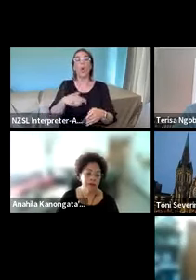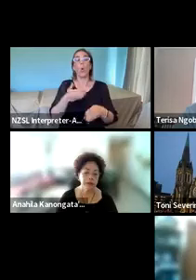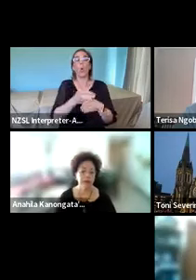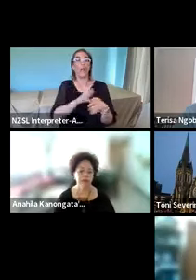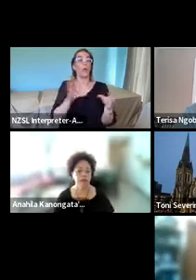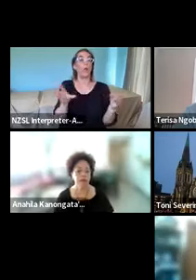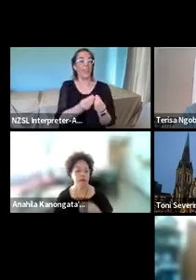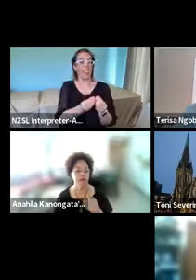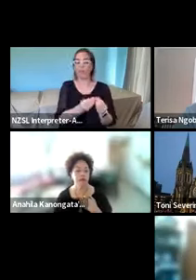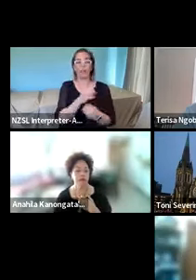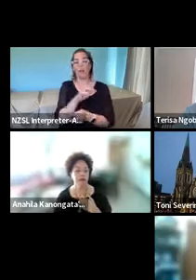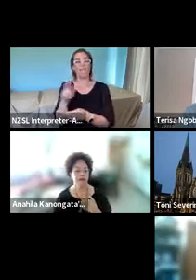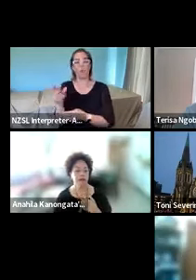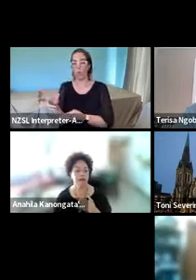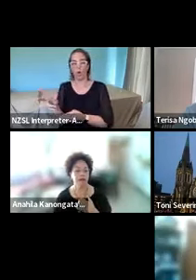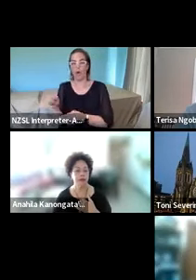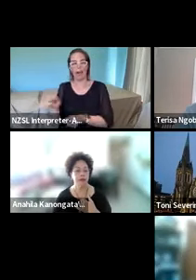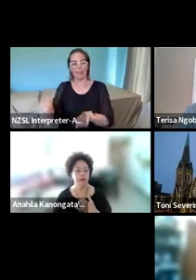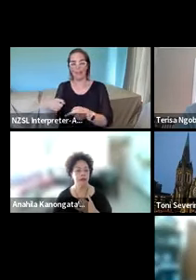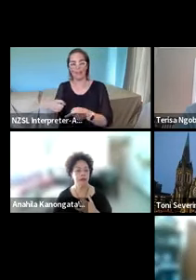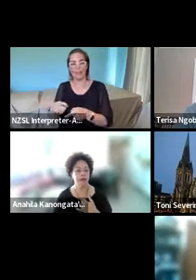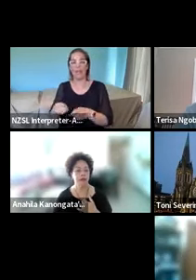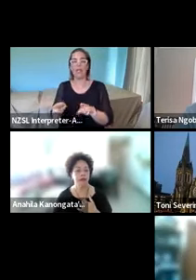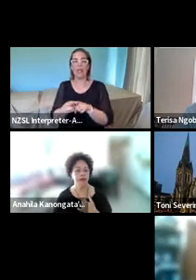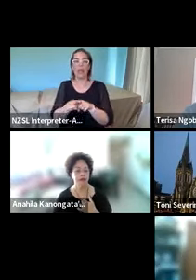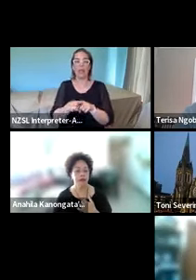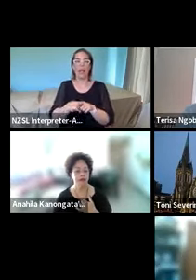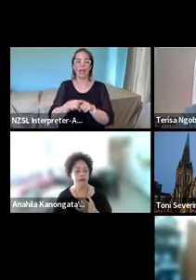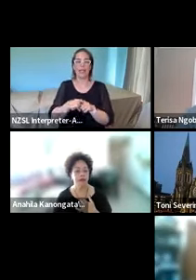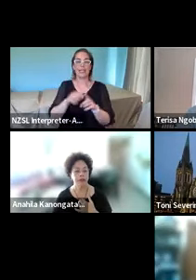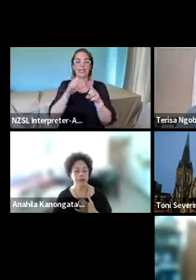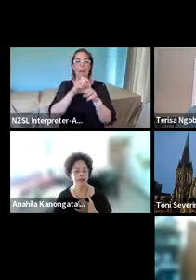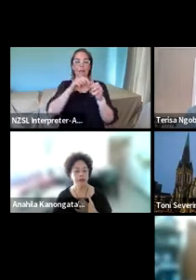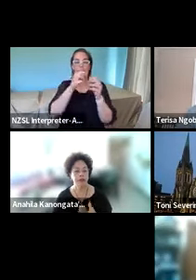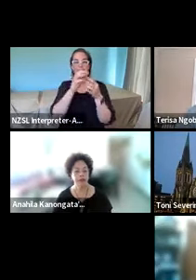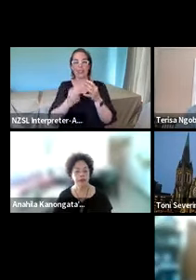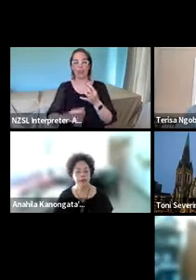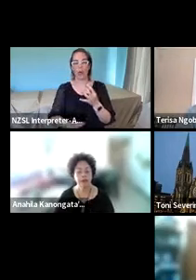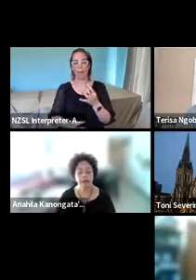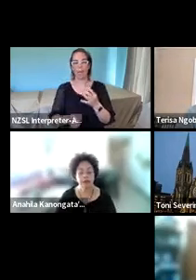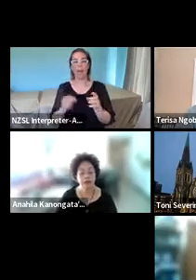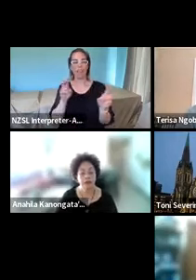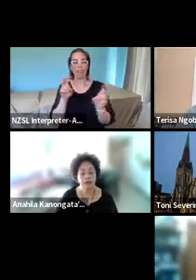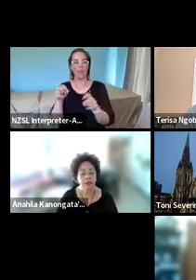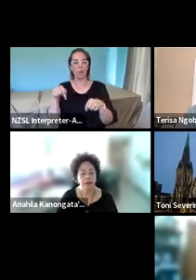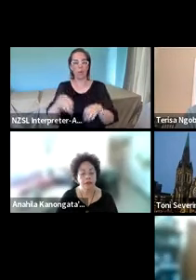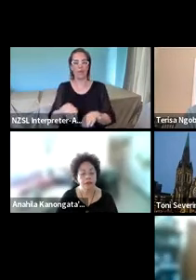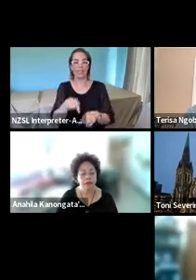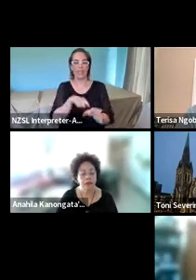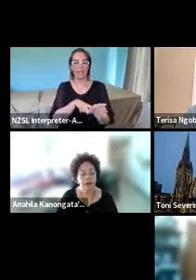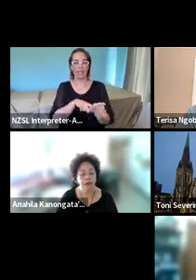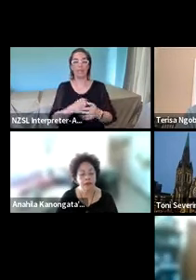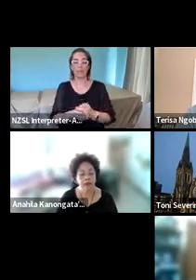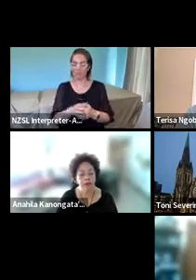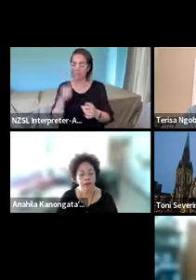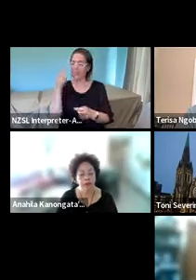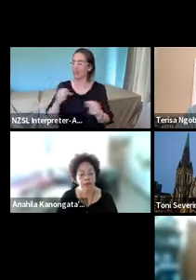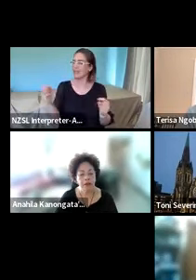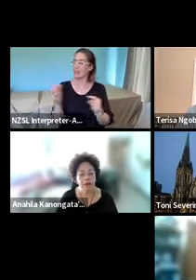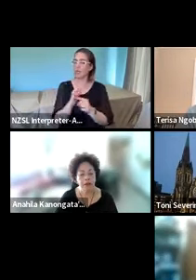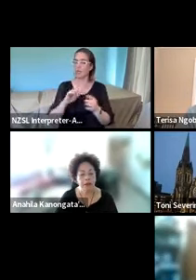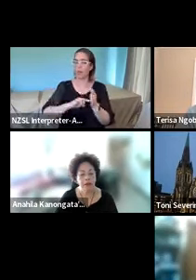is the Down syndrome theme for this year, for 2023. And I think that's a very important point. But I